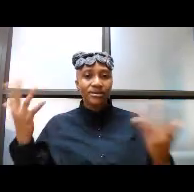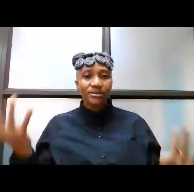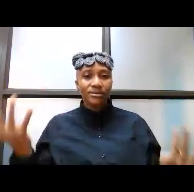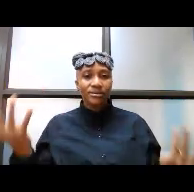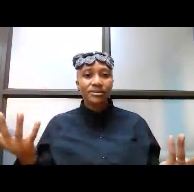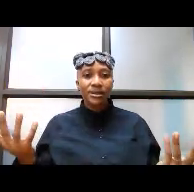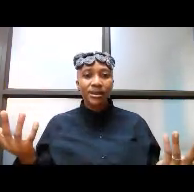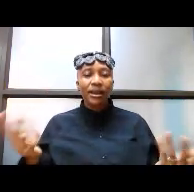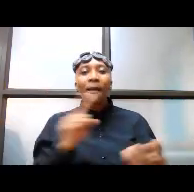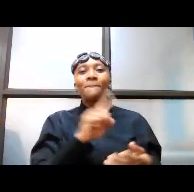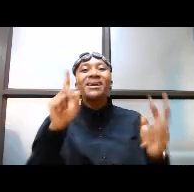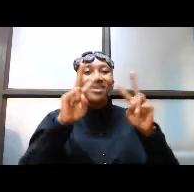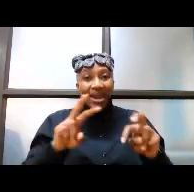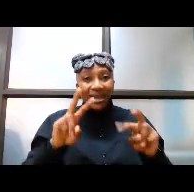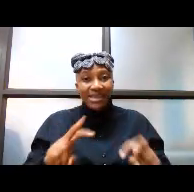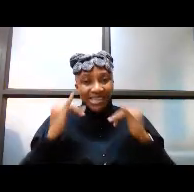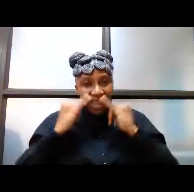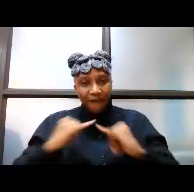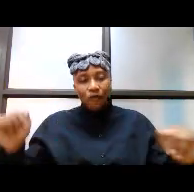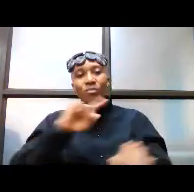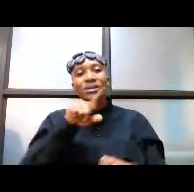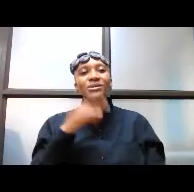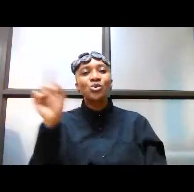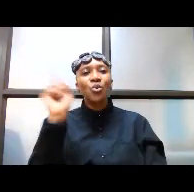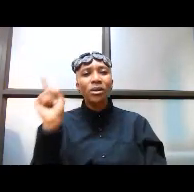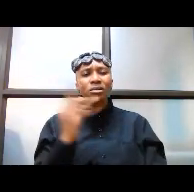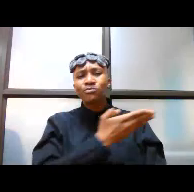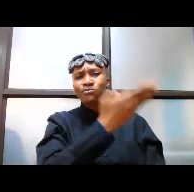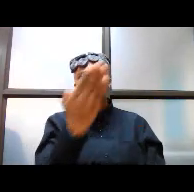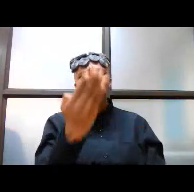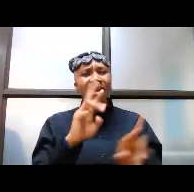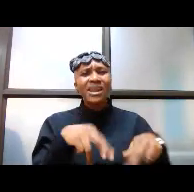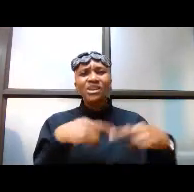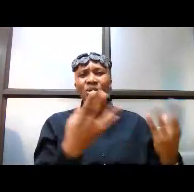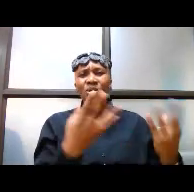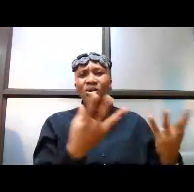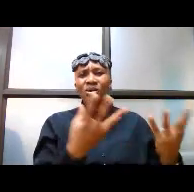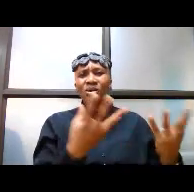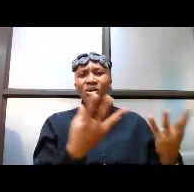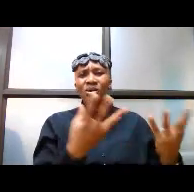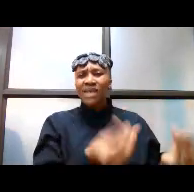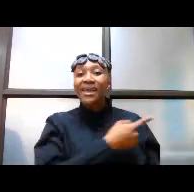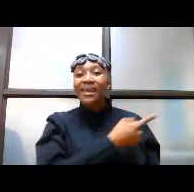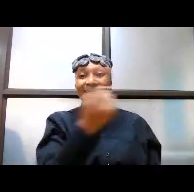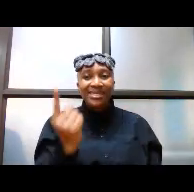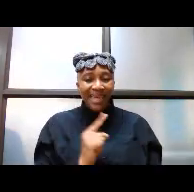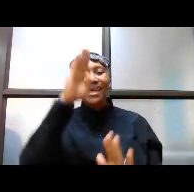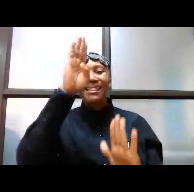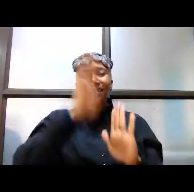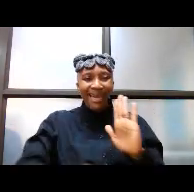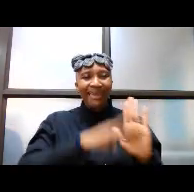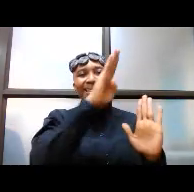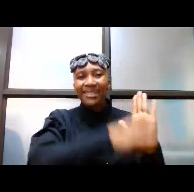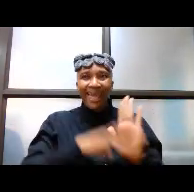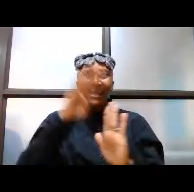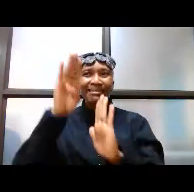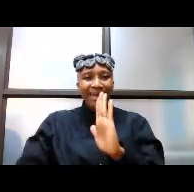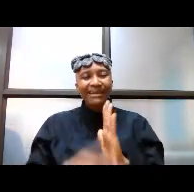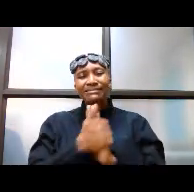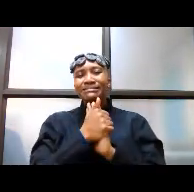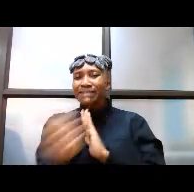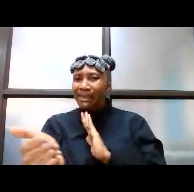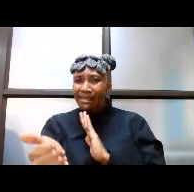has informed us was that no, actually, these people are not well resourced. Yes, they lack certain skills.